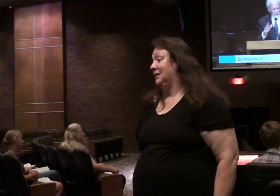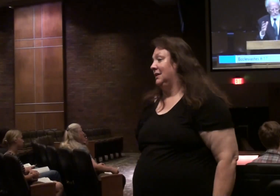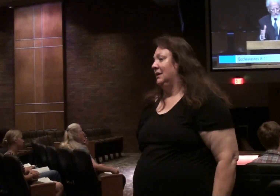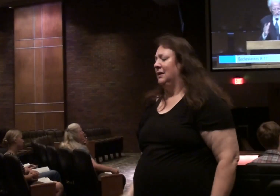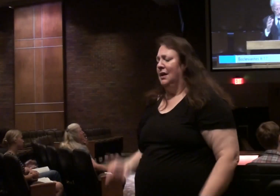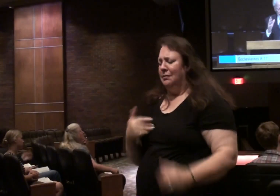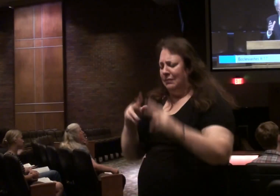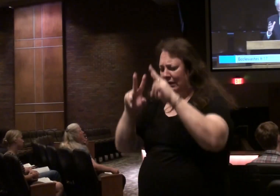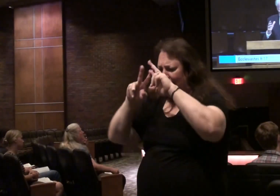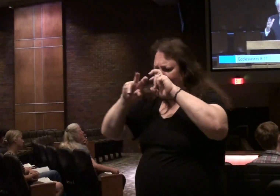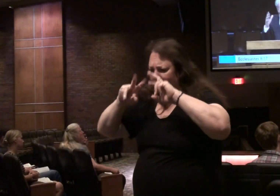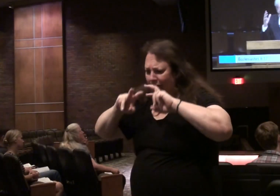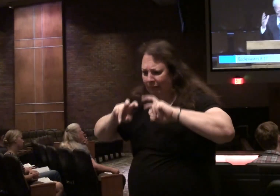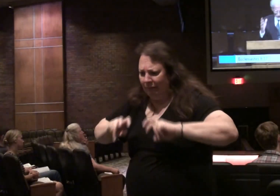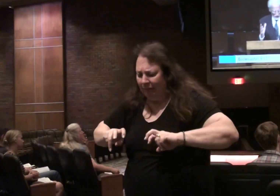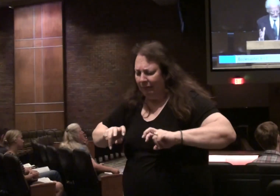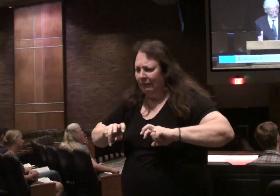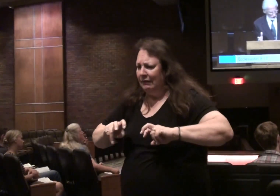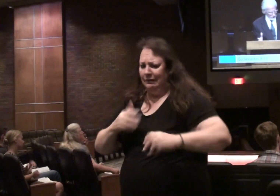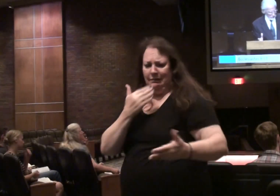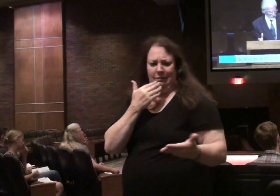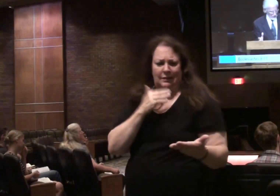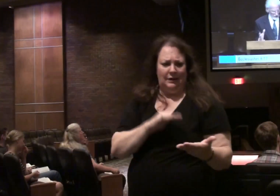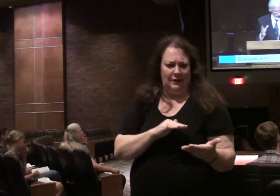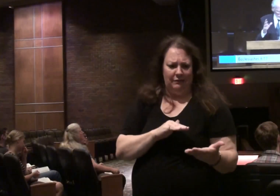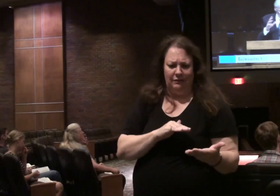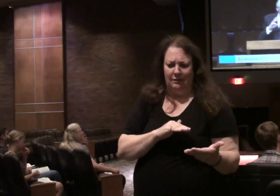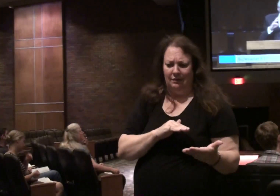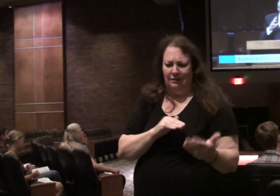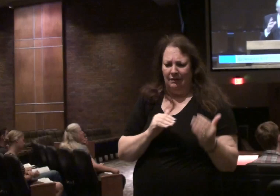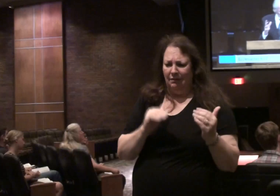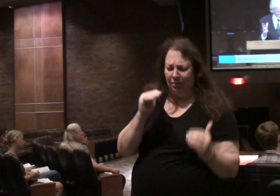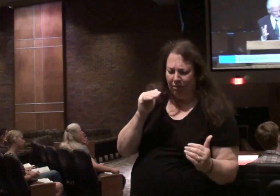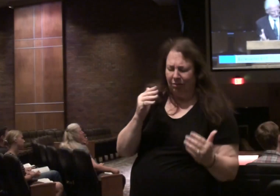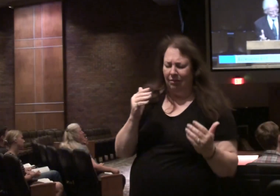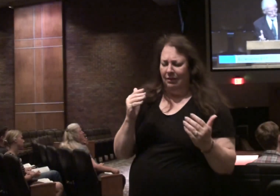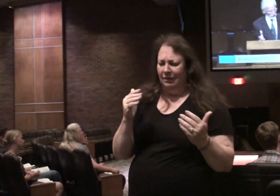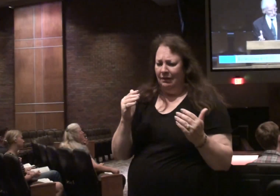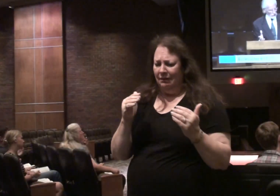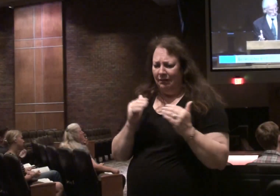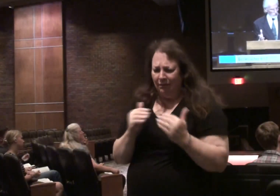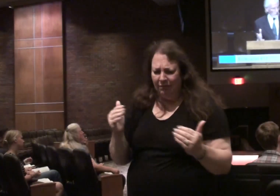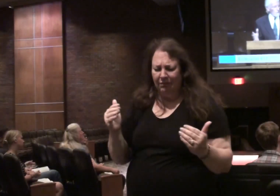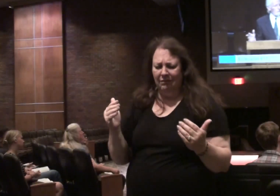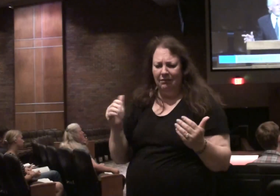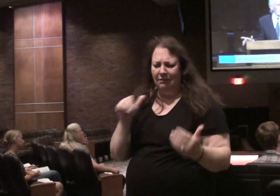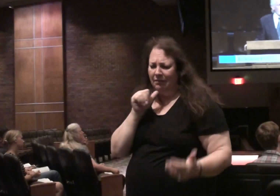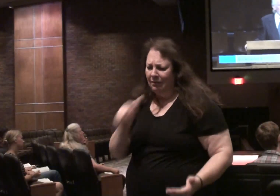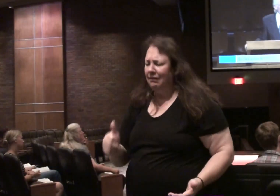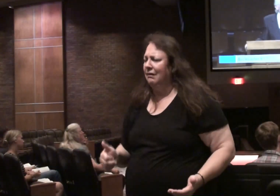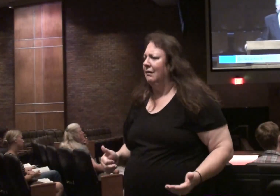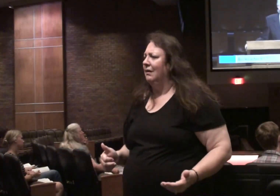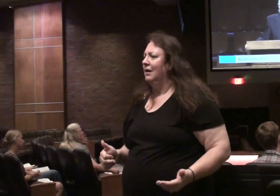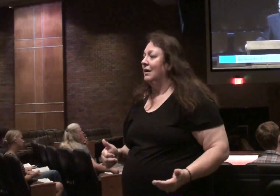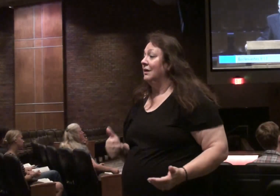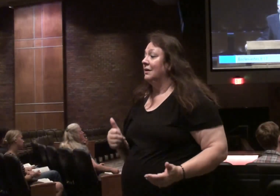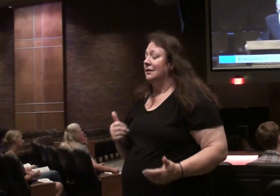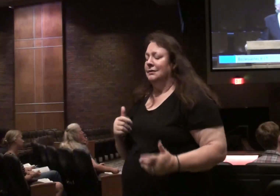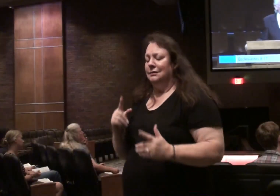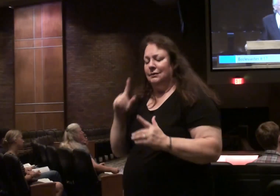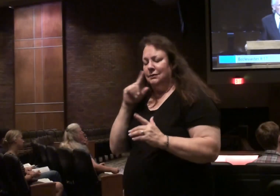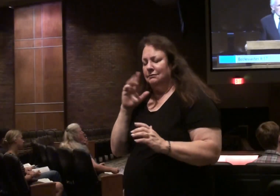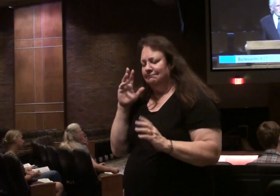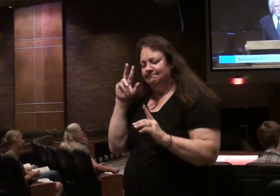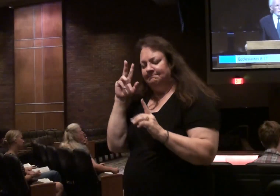to sort this all out. The evil, the unfairness, the injustice. You could apply